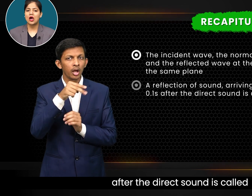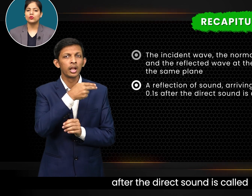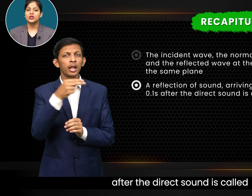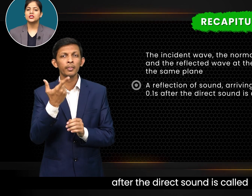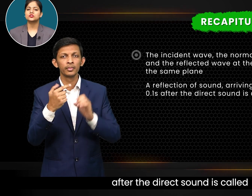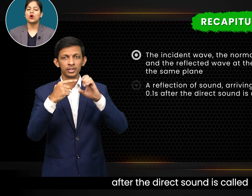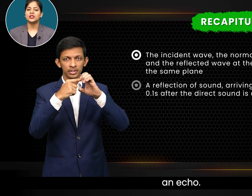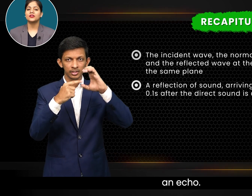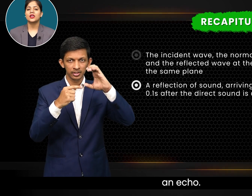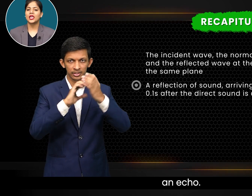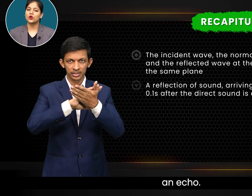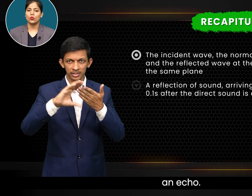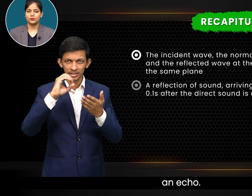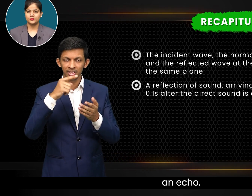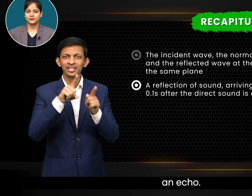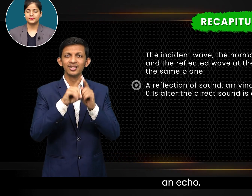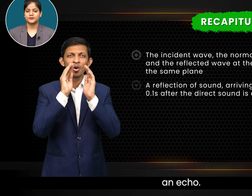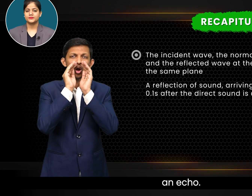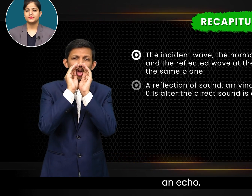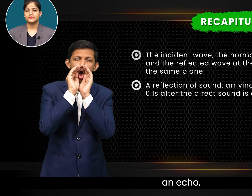direct sound is called an echo.